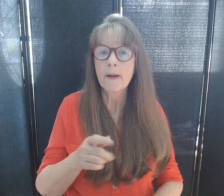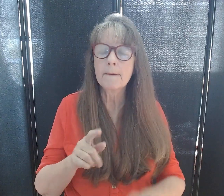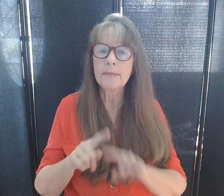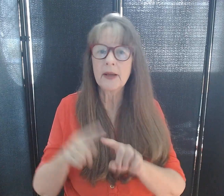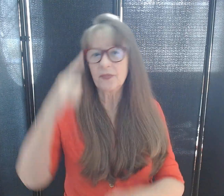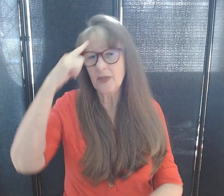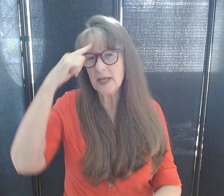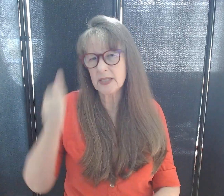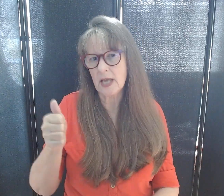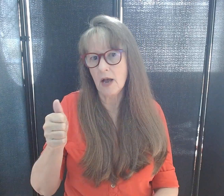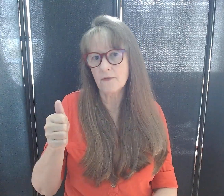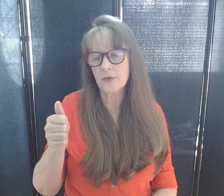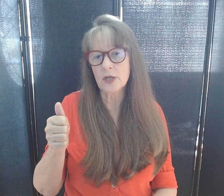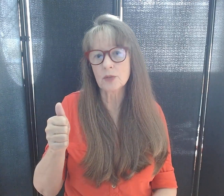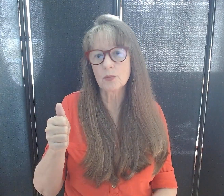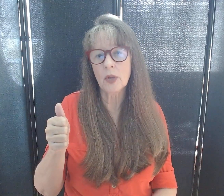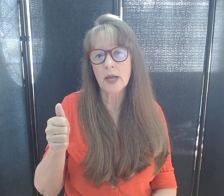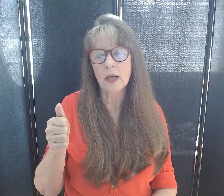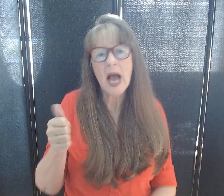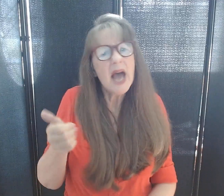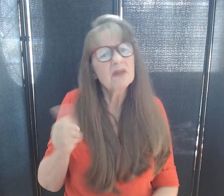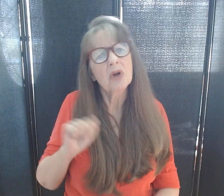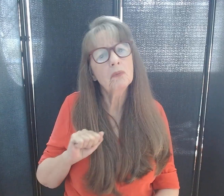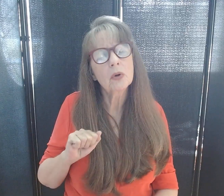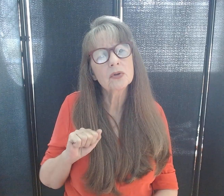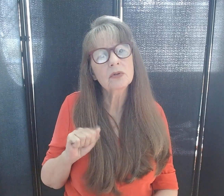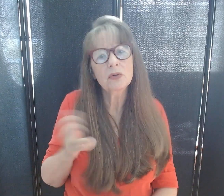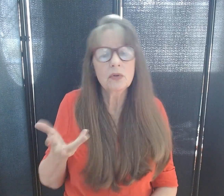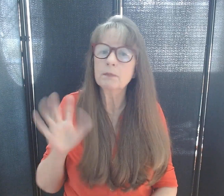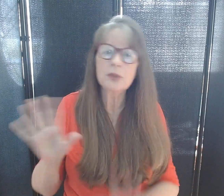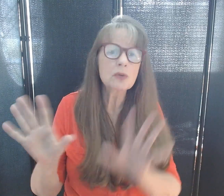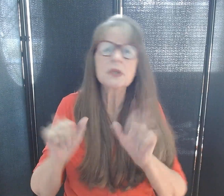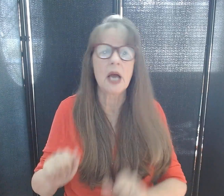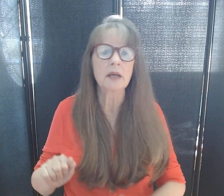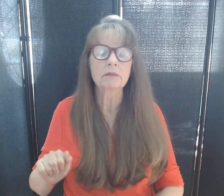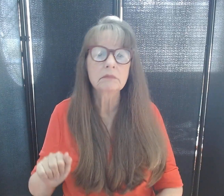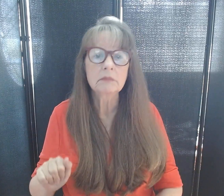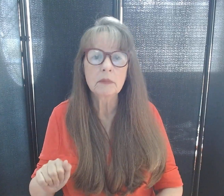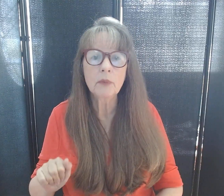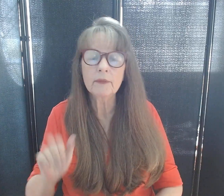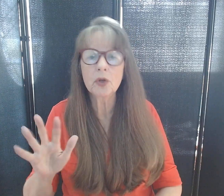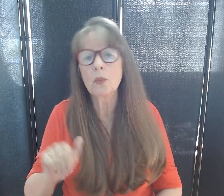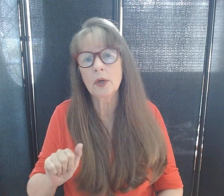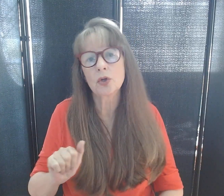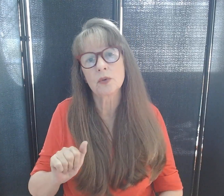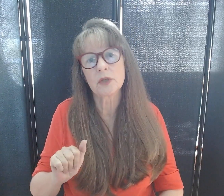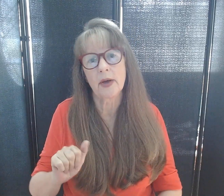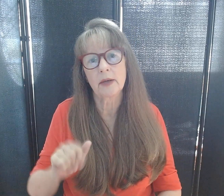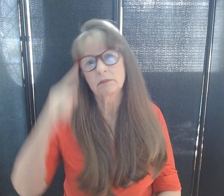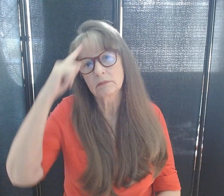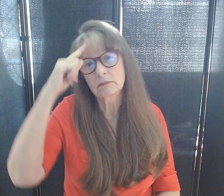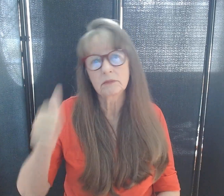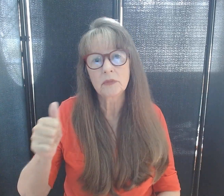But think self is more like, I don't know, but you decide. Whatever you want to do is fine. You